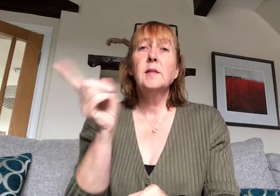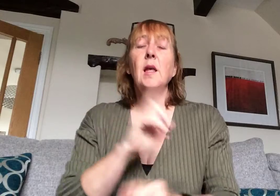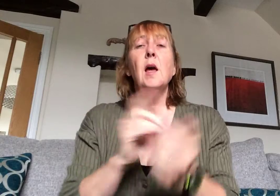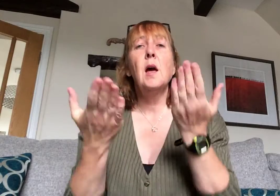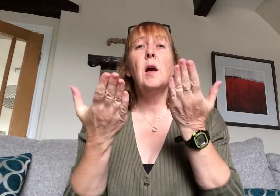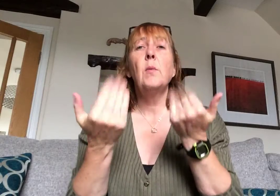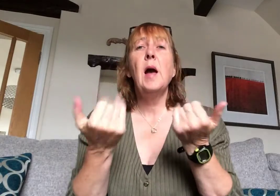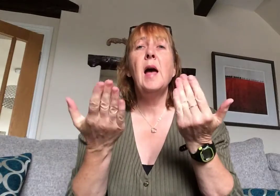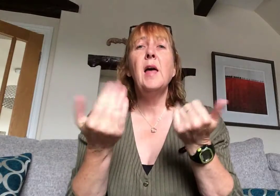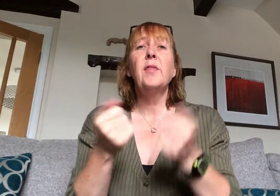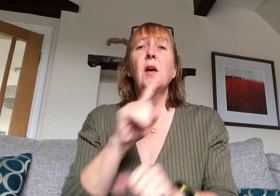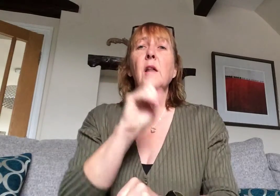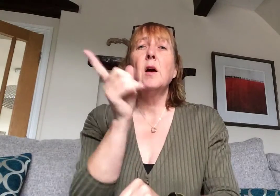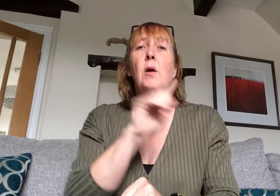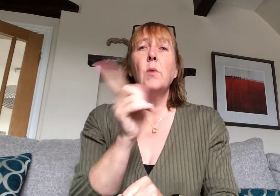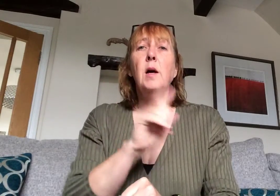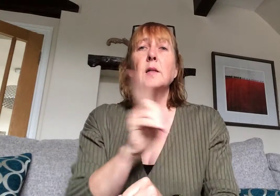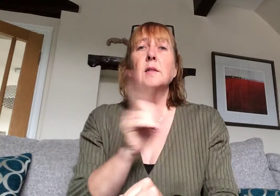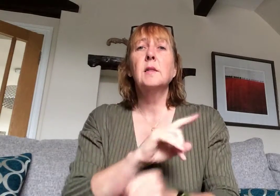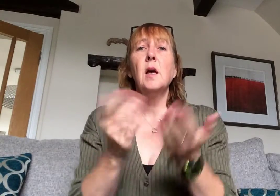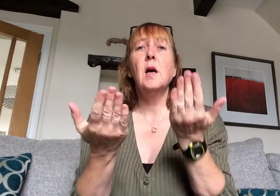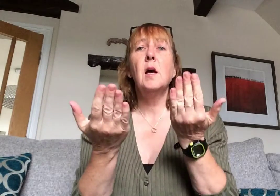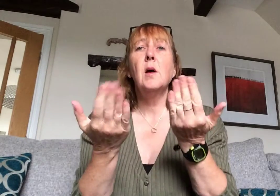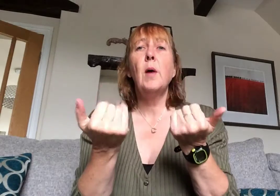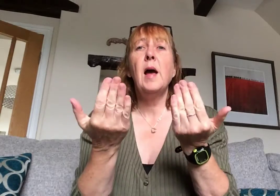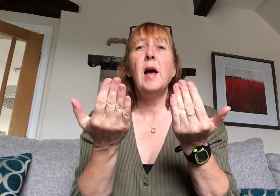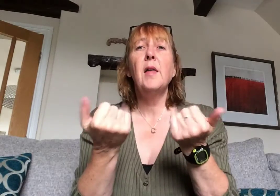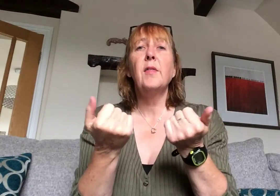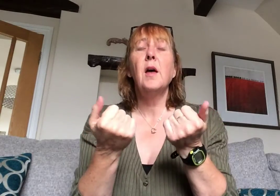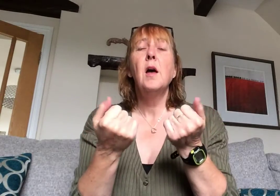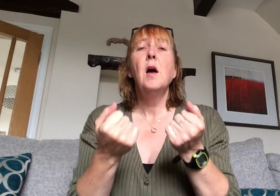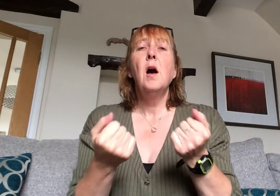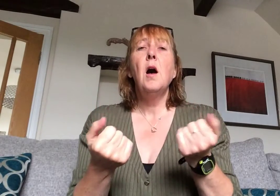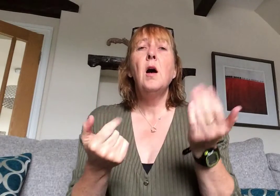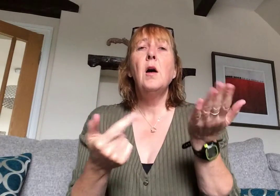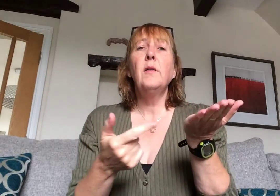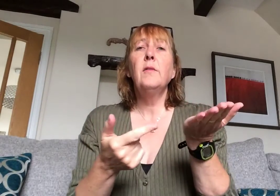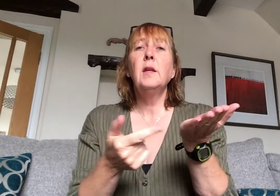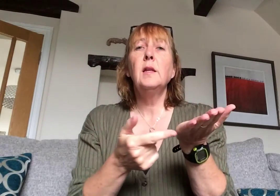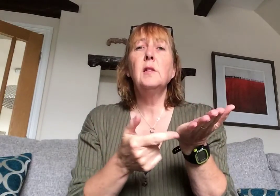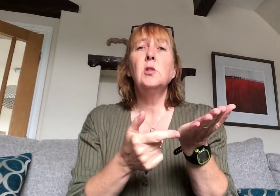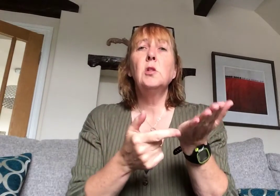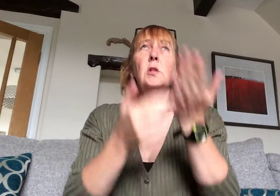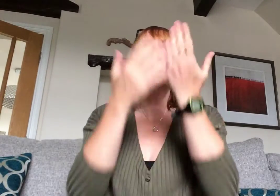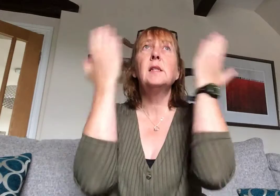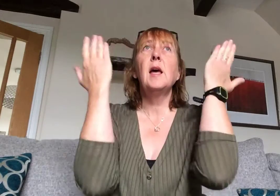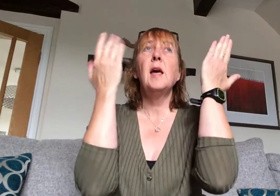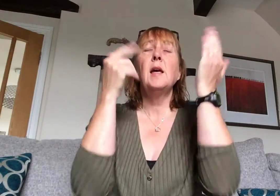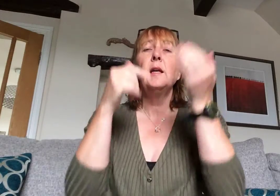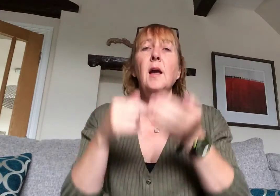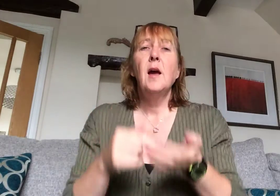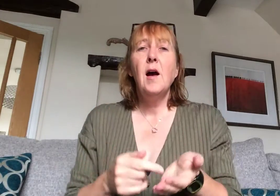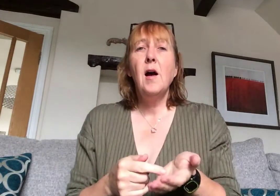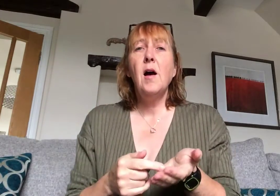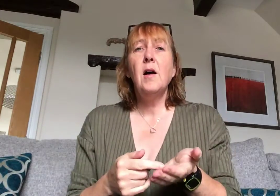What's the weather, what's the weather on this Tuesday,